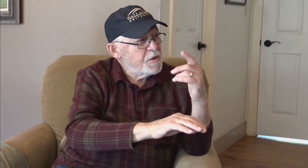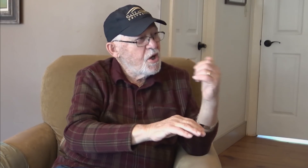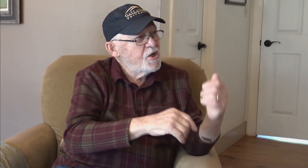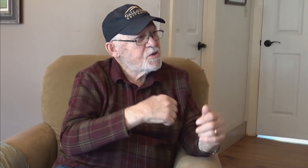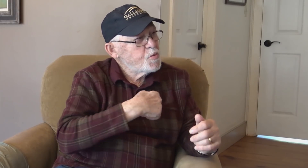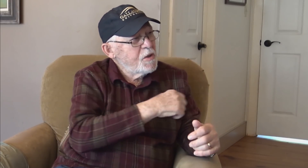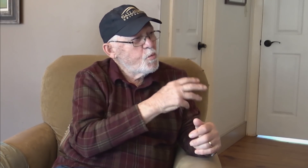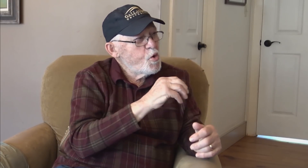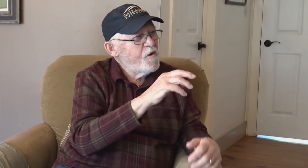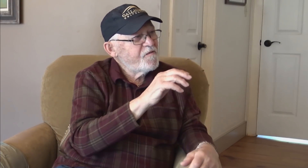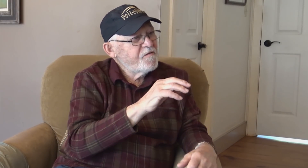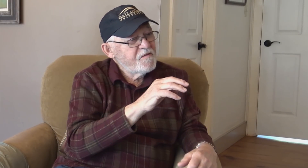But they wouldn't let us in